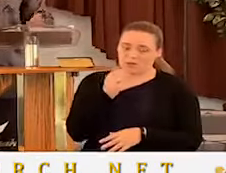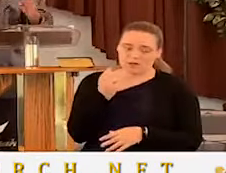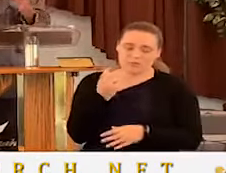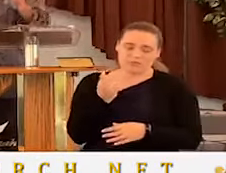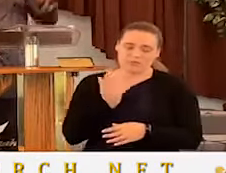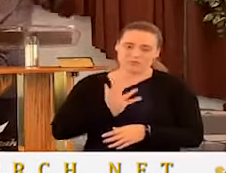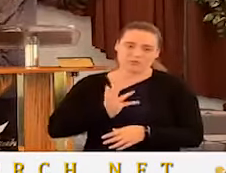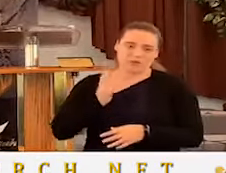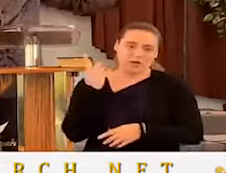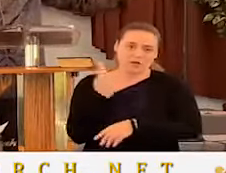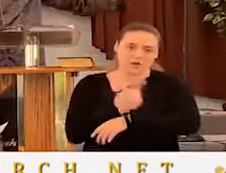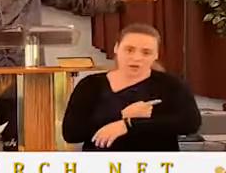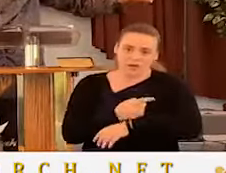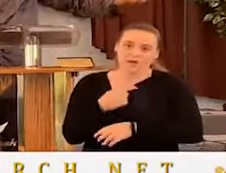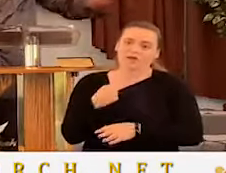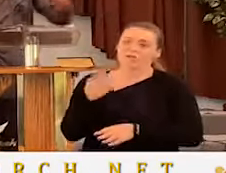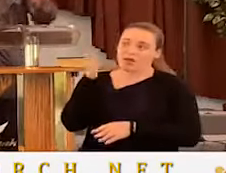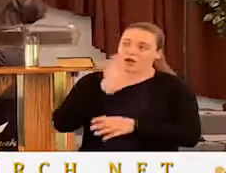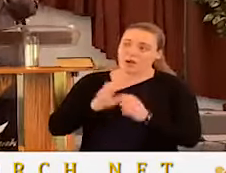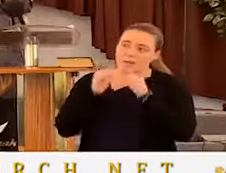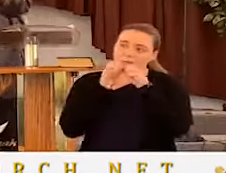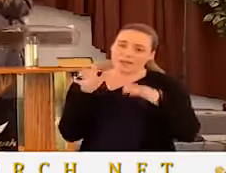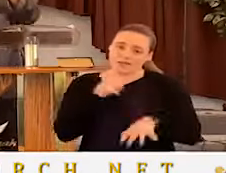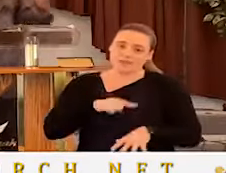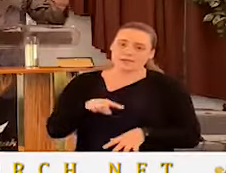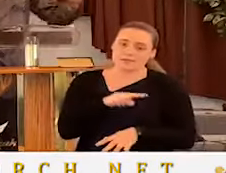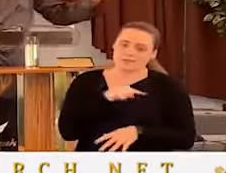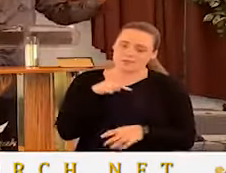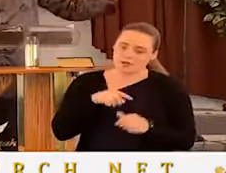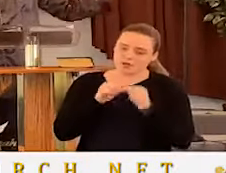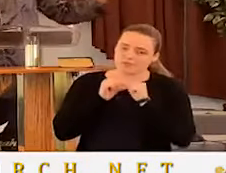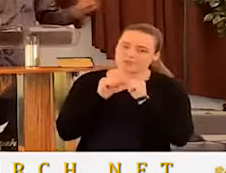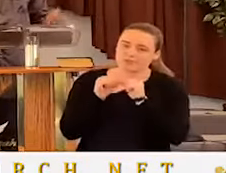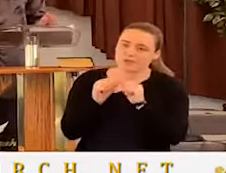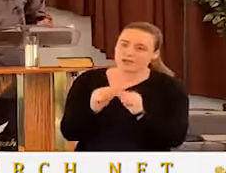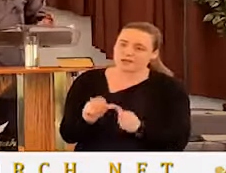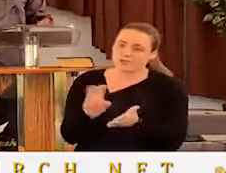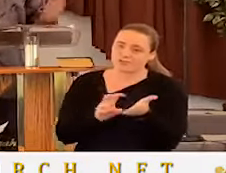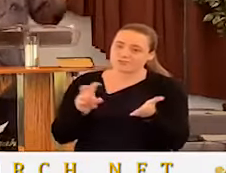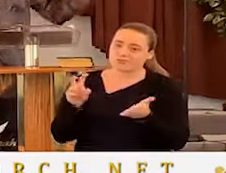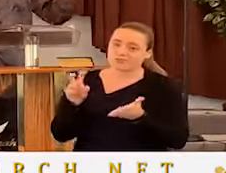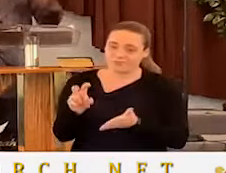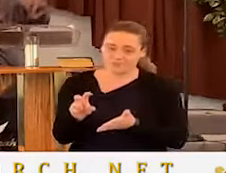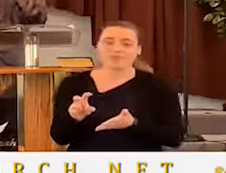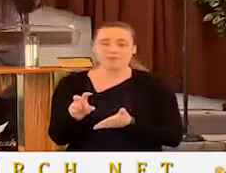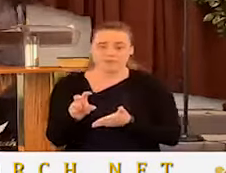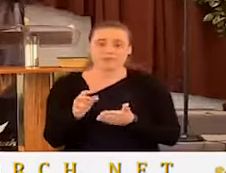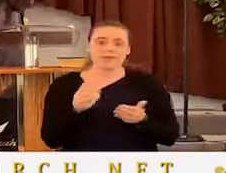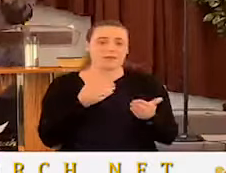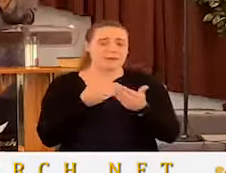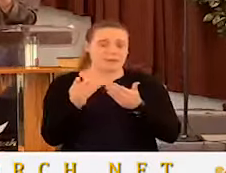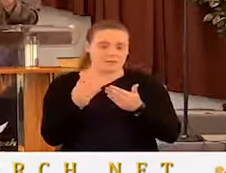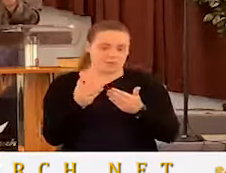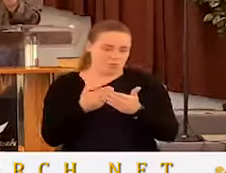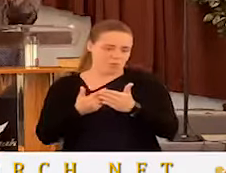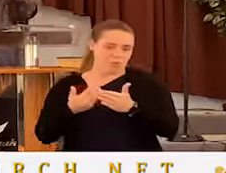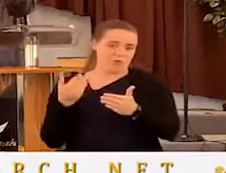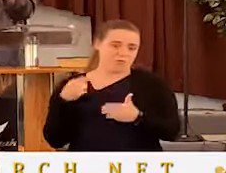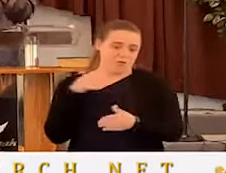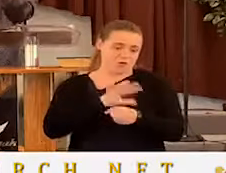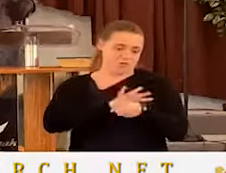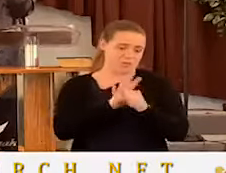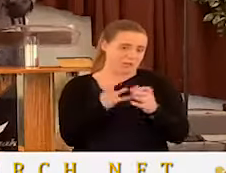Him, yes, those that have been integral, and they have been giving and sowing even before this pandemic, now God is taking care of